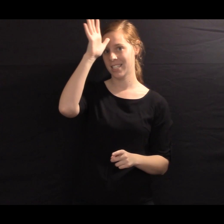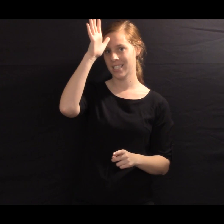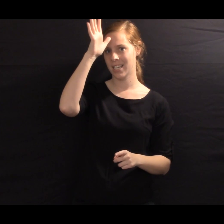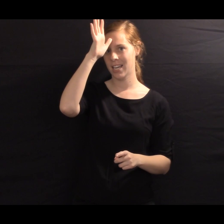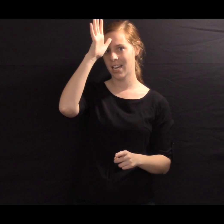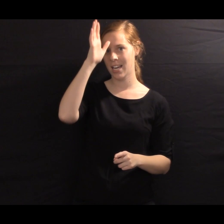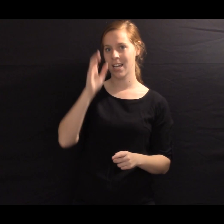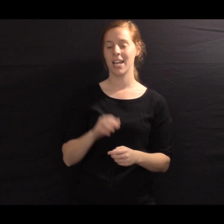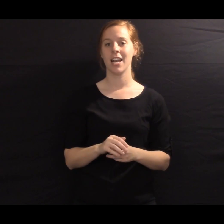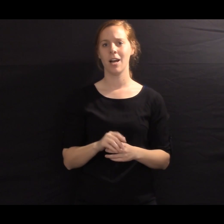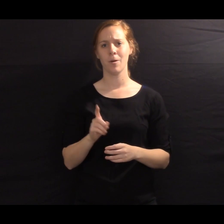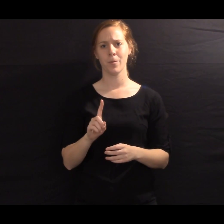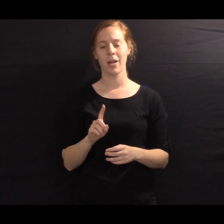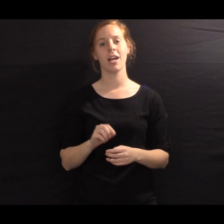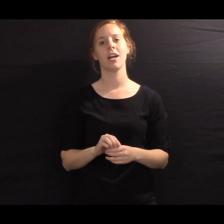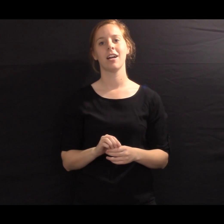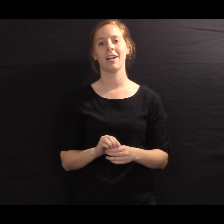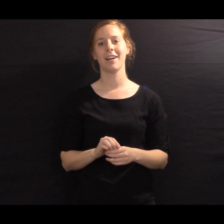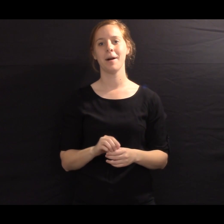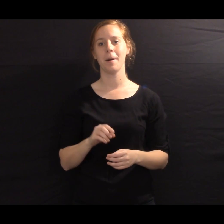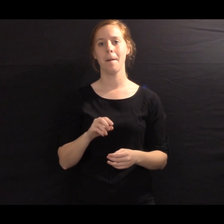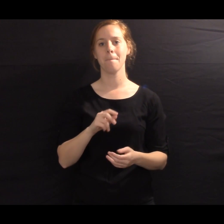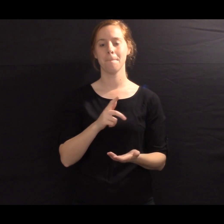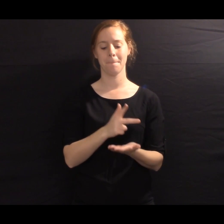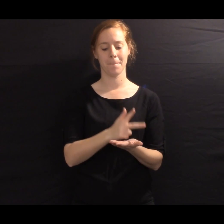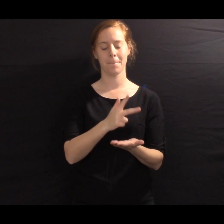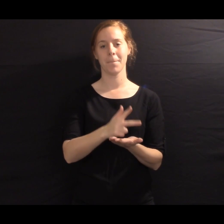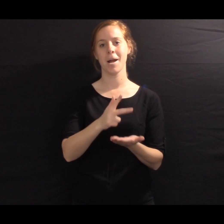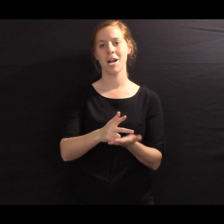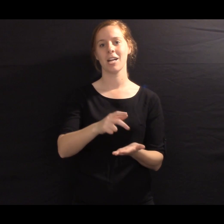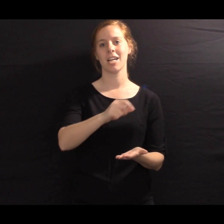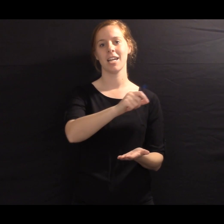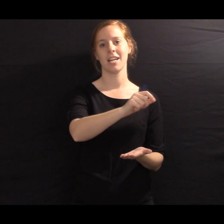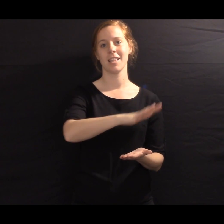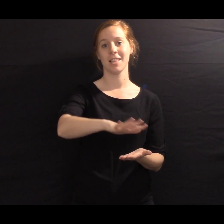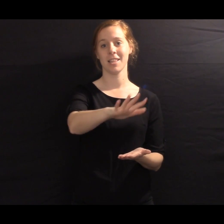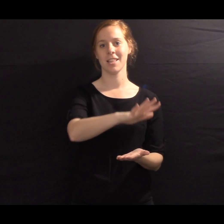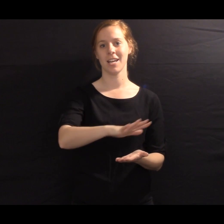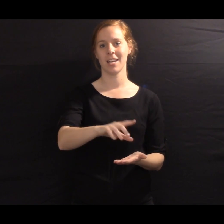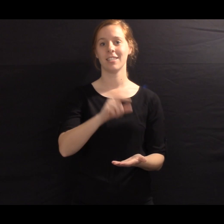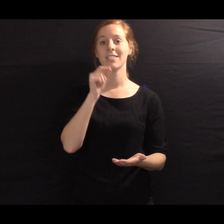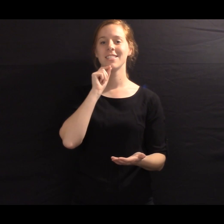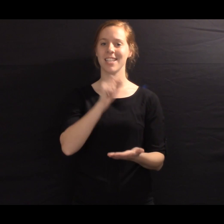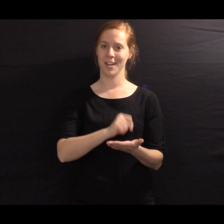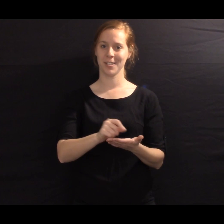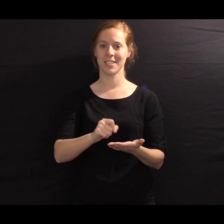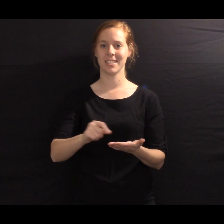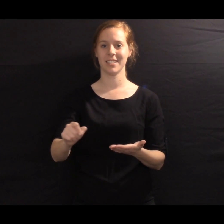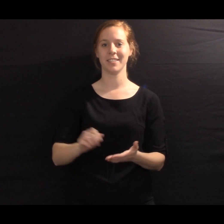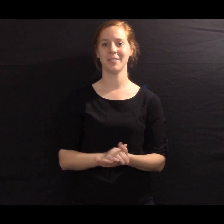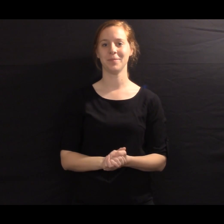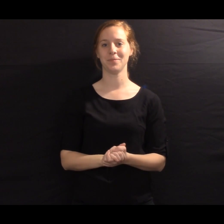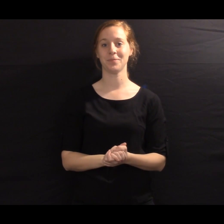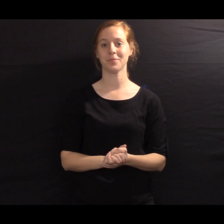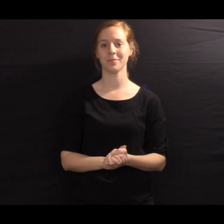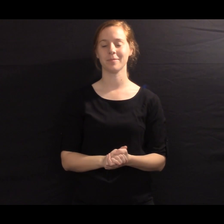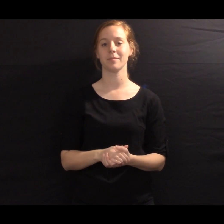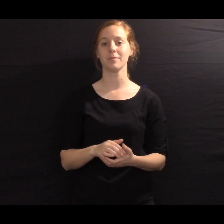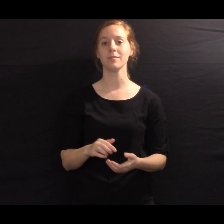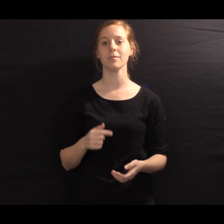I work for my friend's father at a parking garage as a secretary.